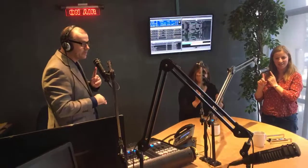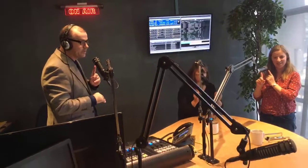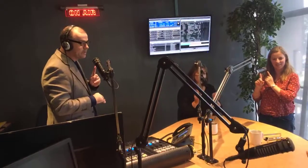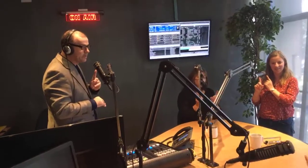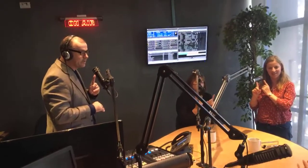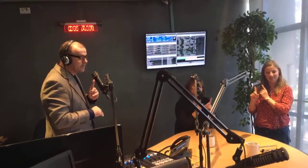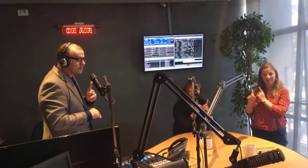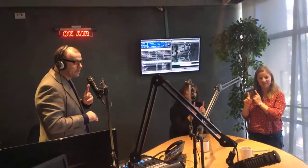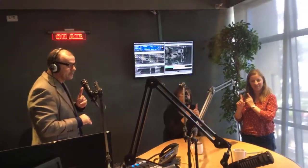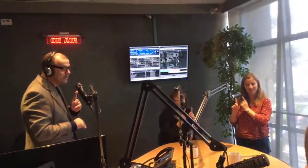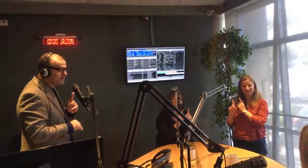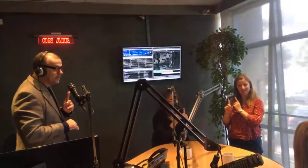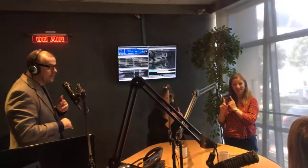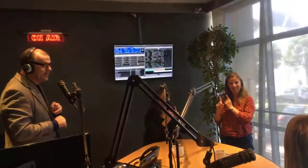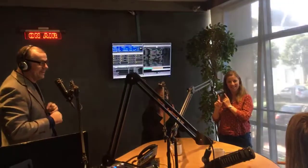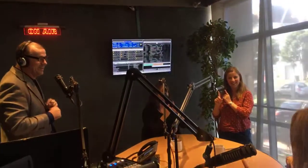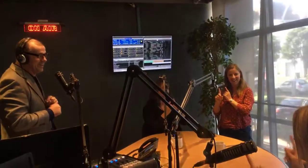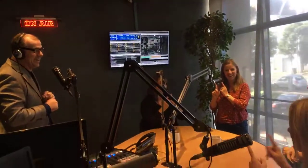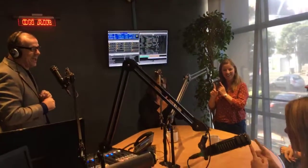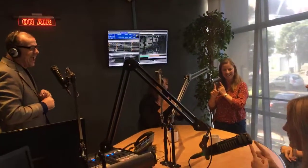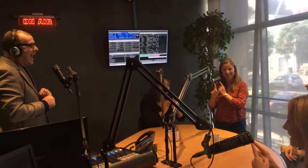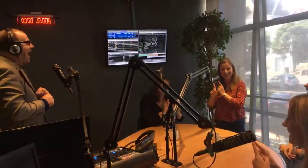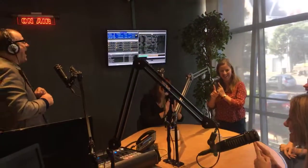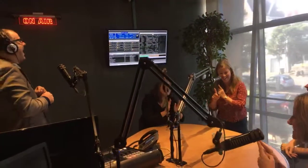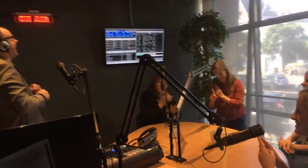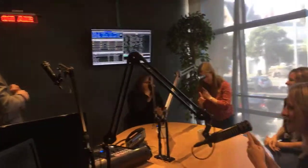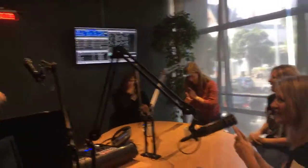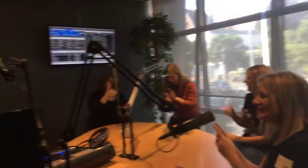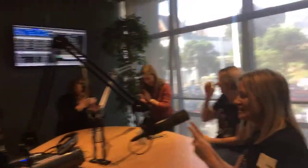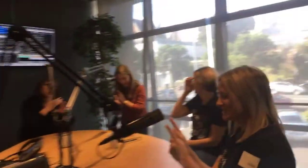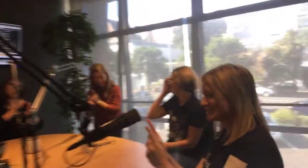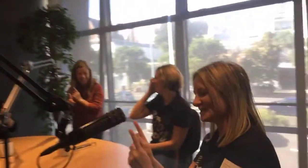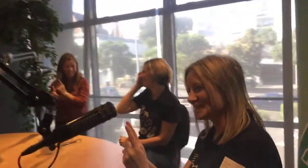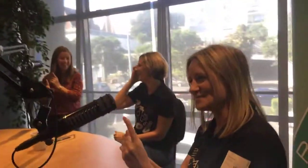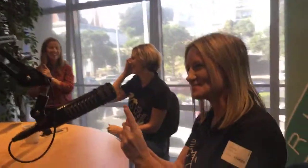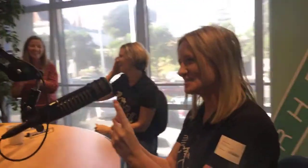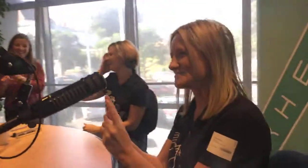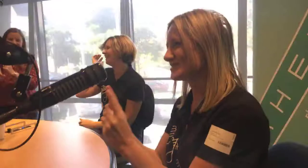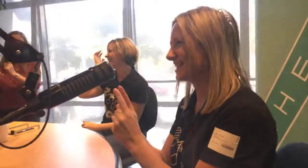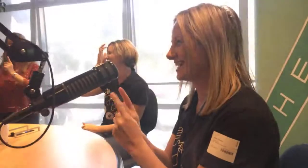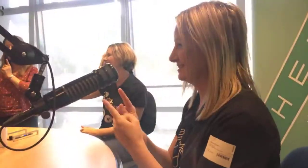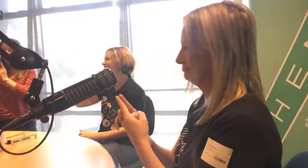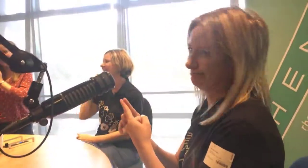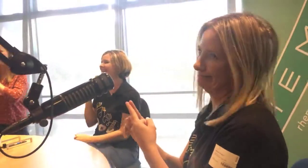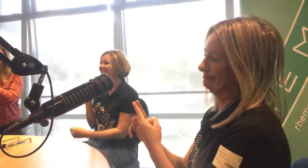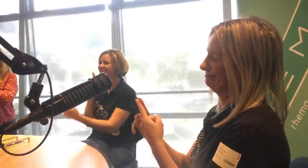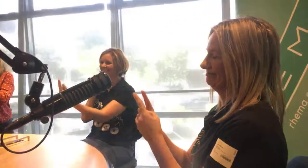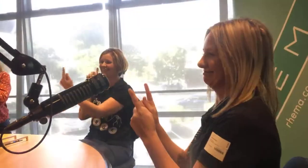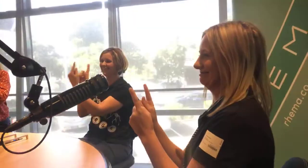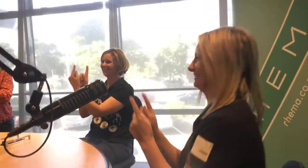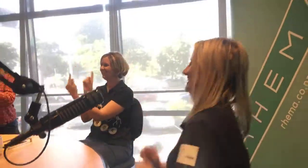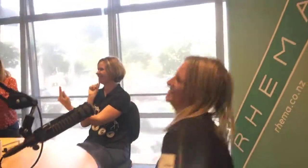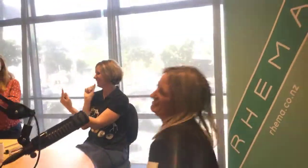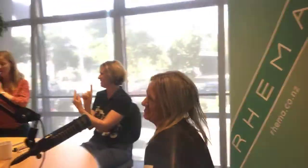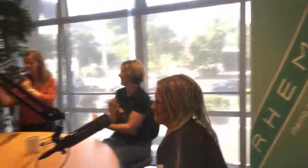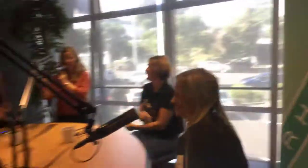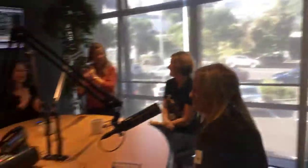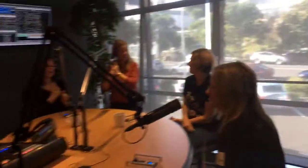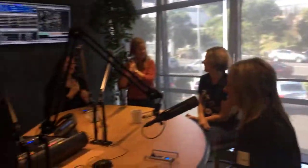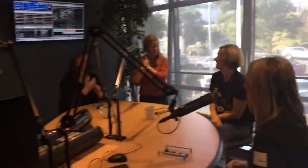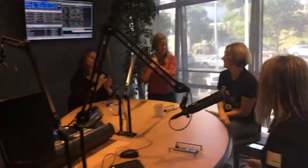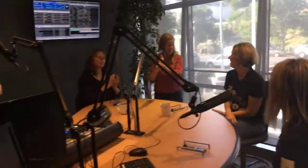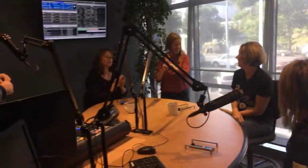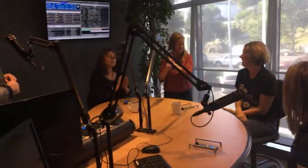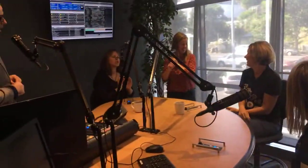two index fingers. I know you guys work together, but you probably don't want to kiss, so you just want to keep them separate there. We have a good working relationship, but it's